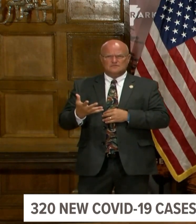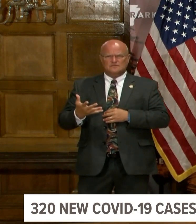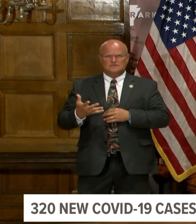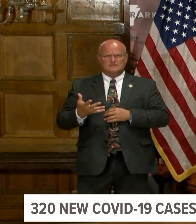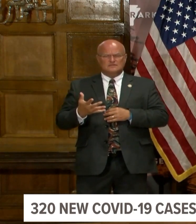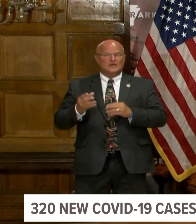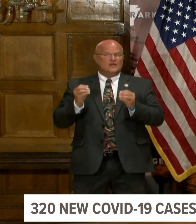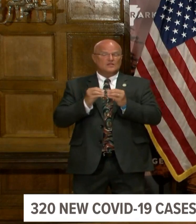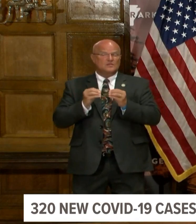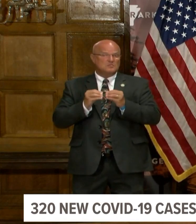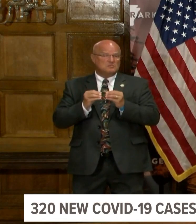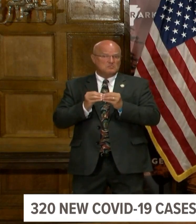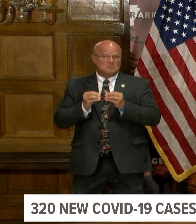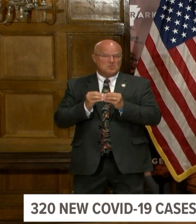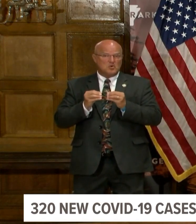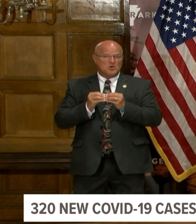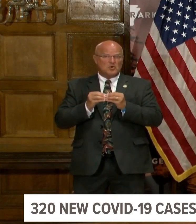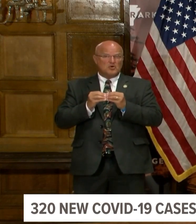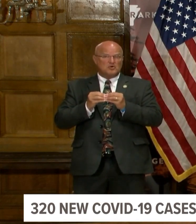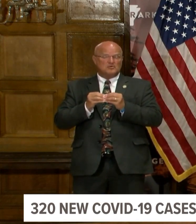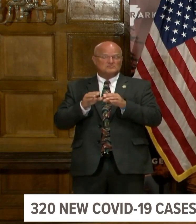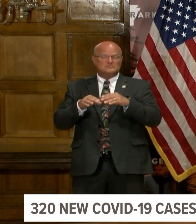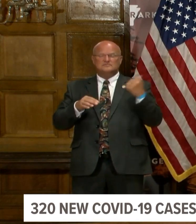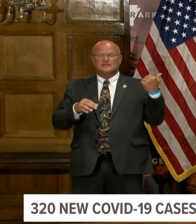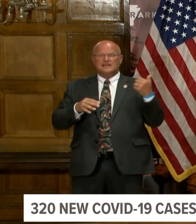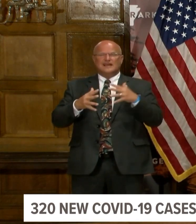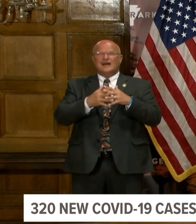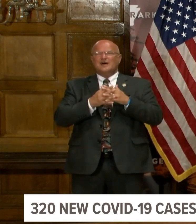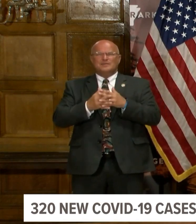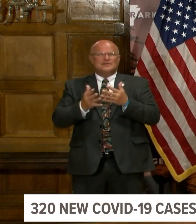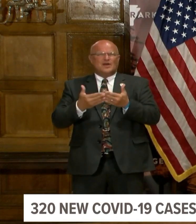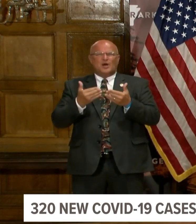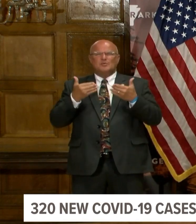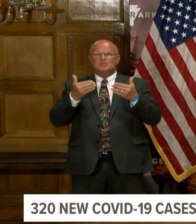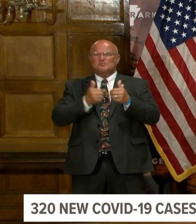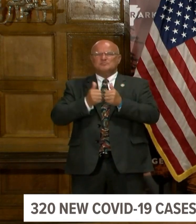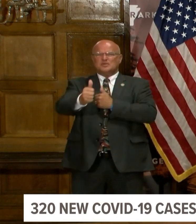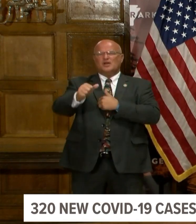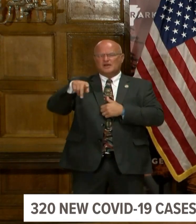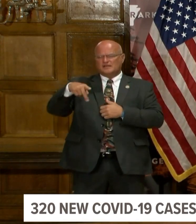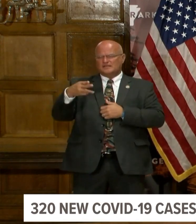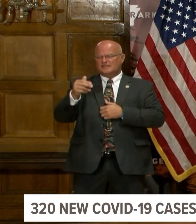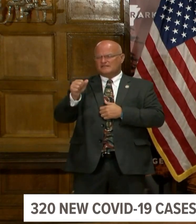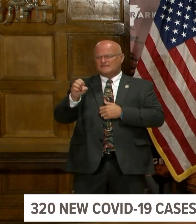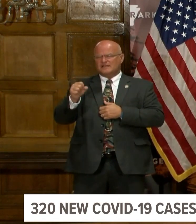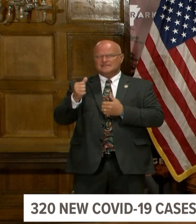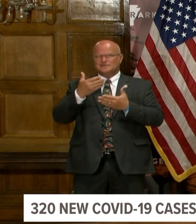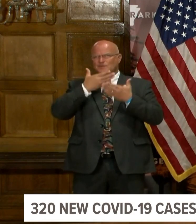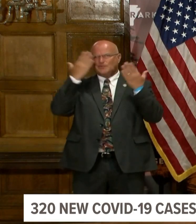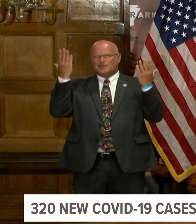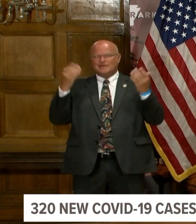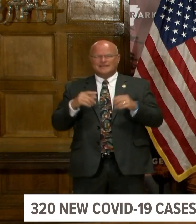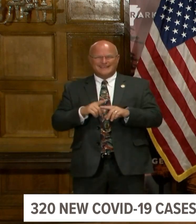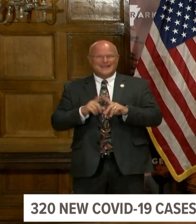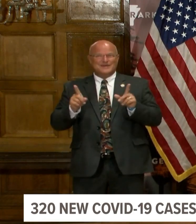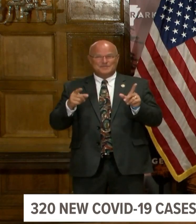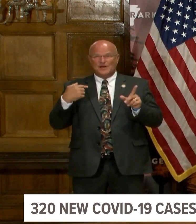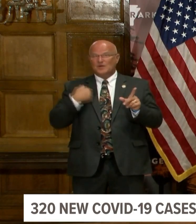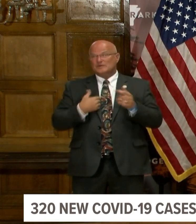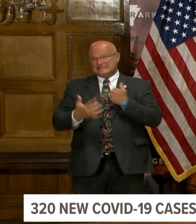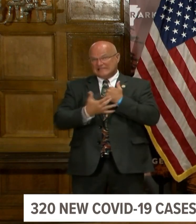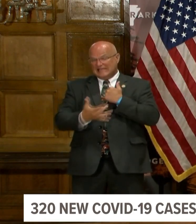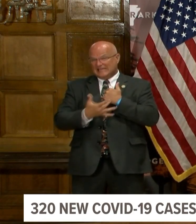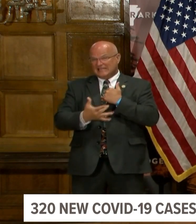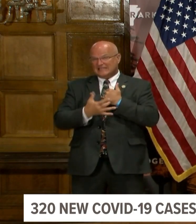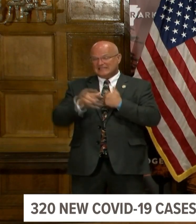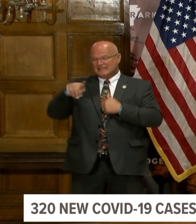there anything else to kind of lift? I mean, America's almost moved beyond the phases, but we are